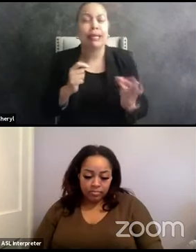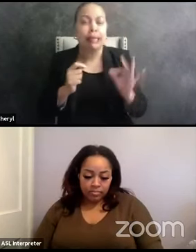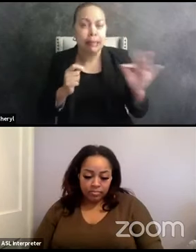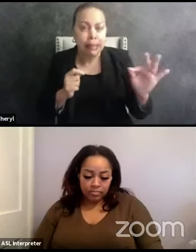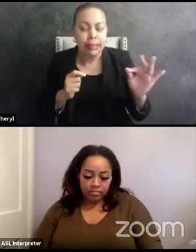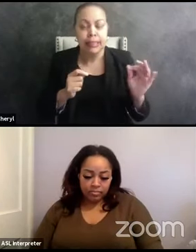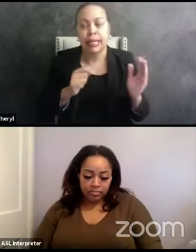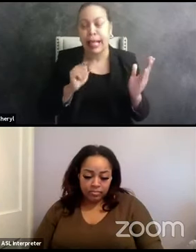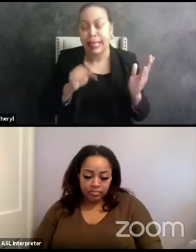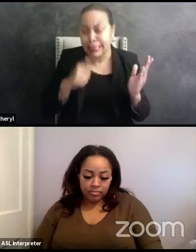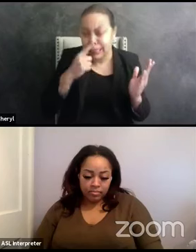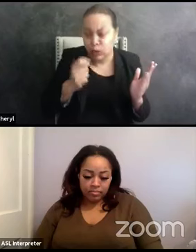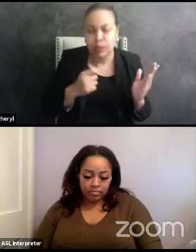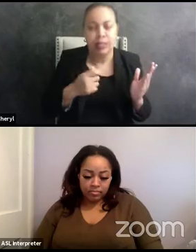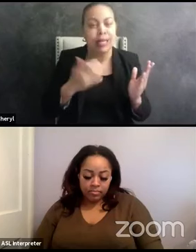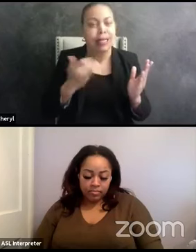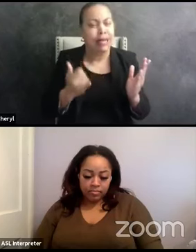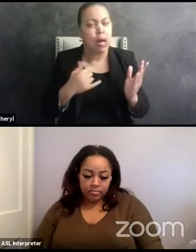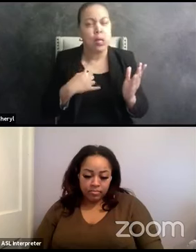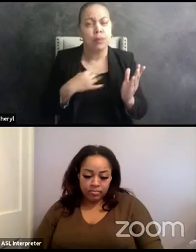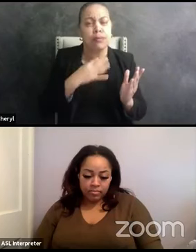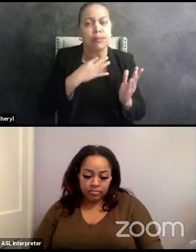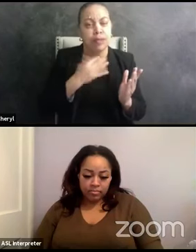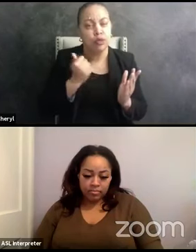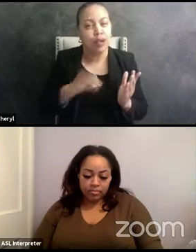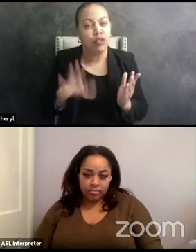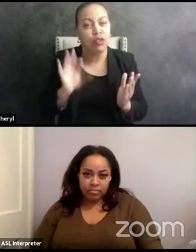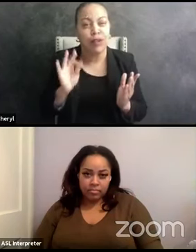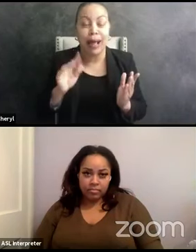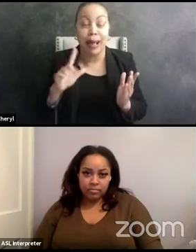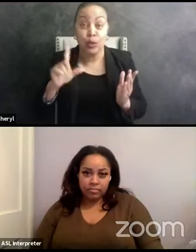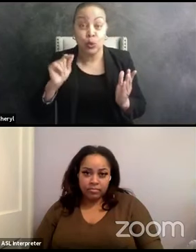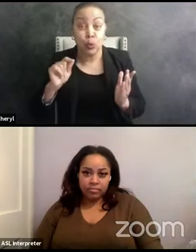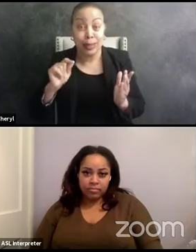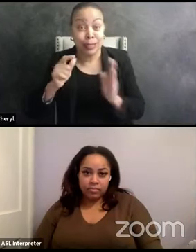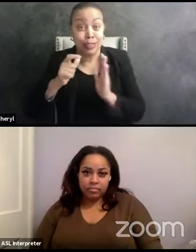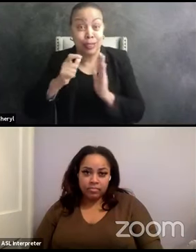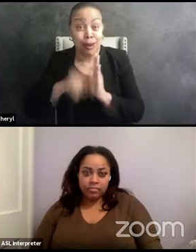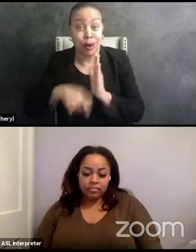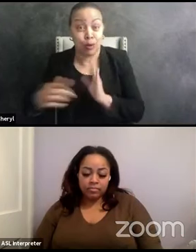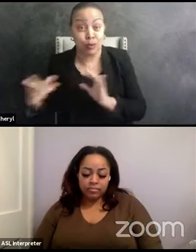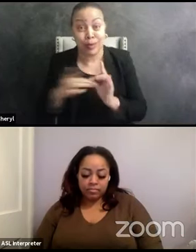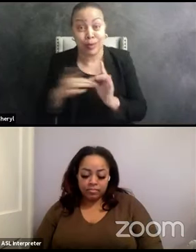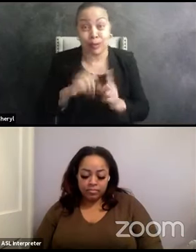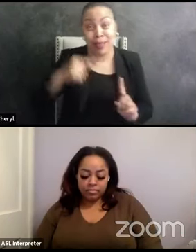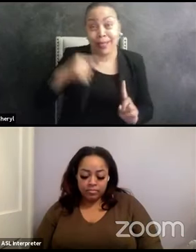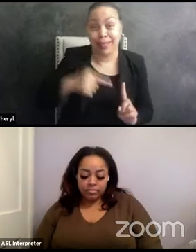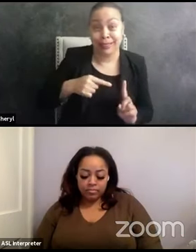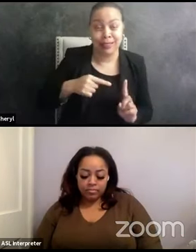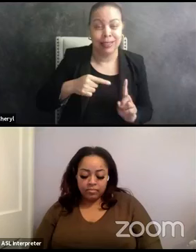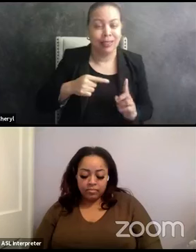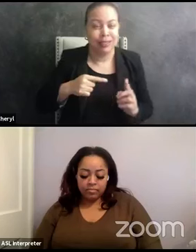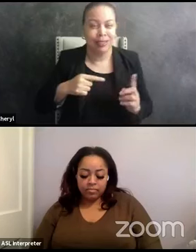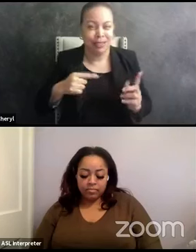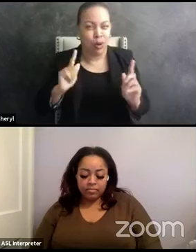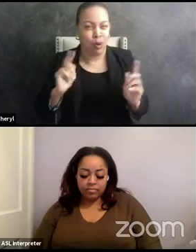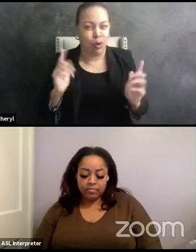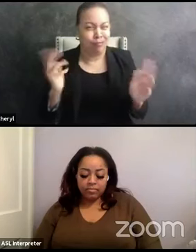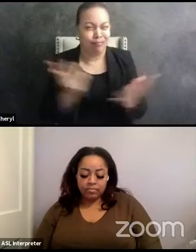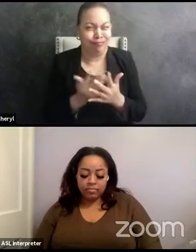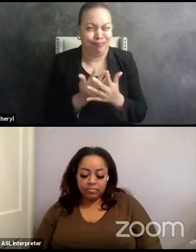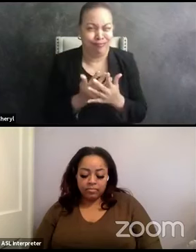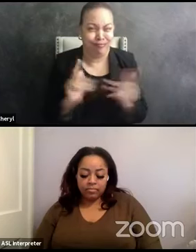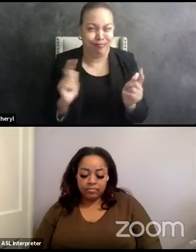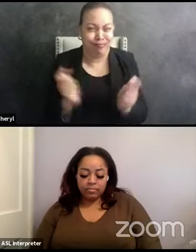now can we find 20 articles on this, or, and kind of went from there. So it was a huge, like,